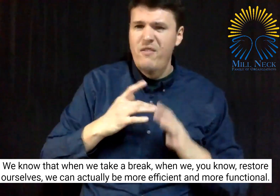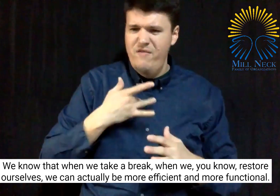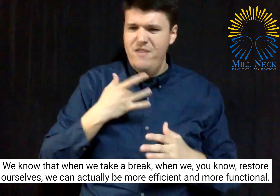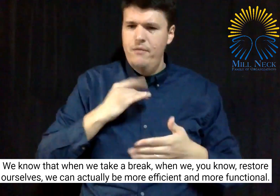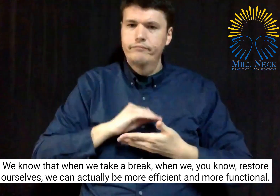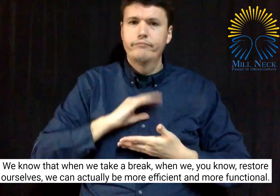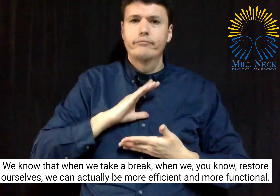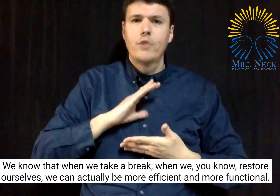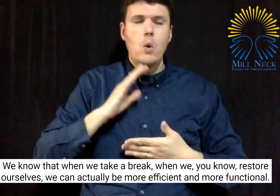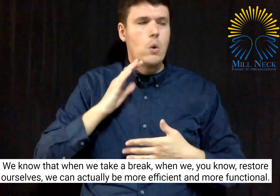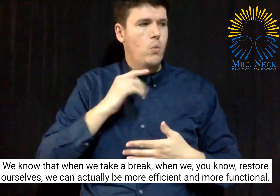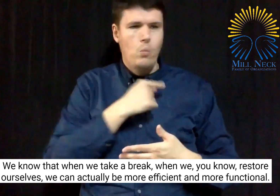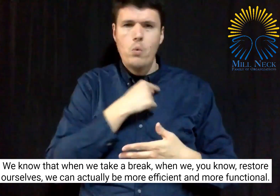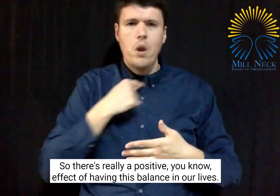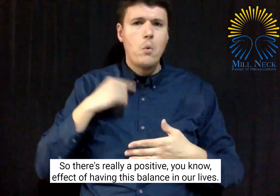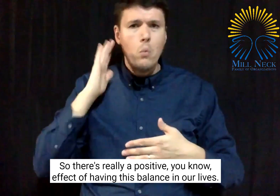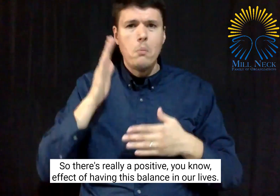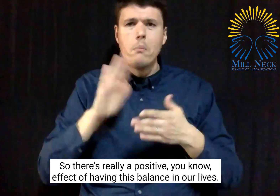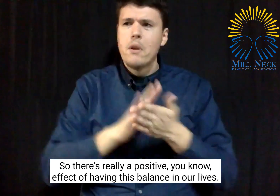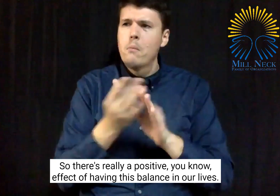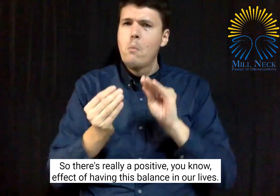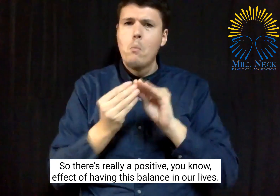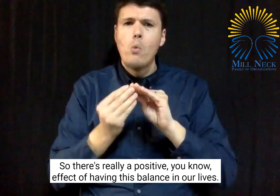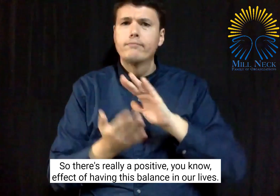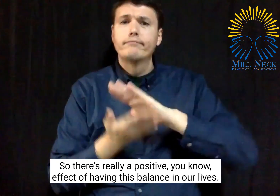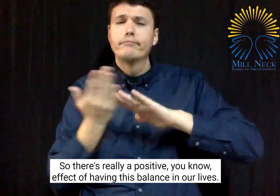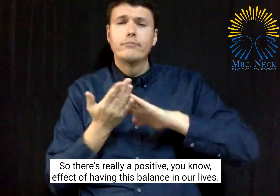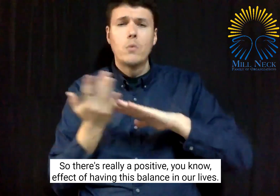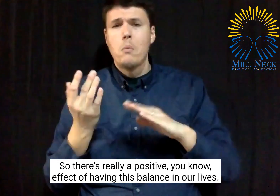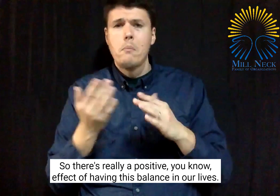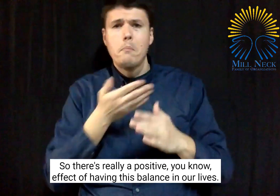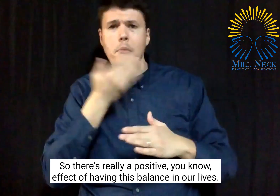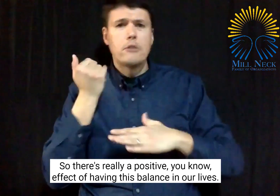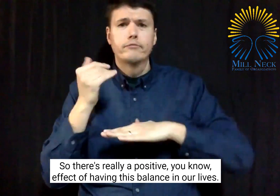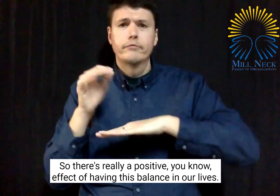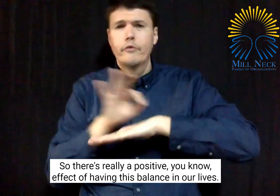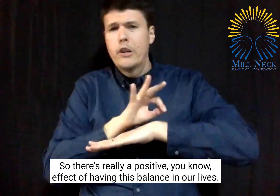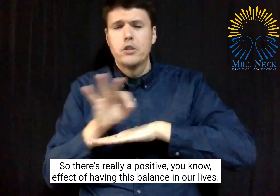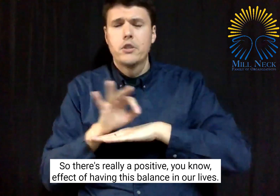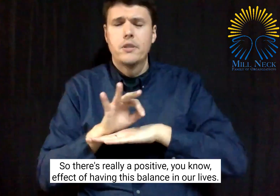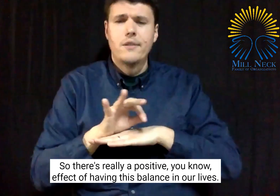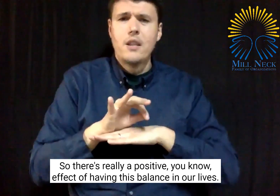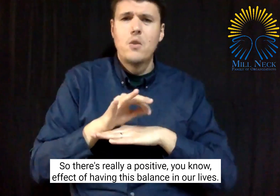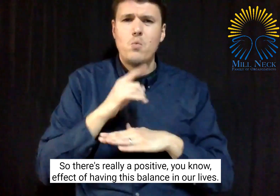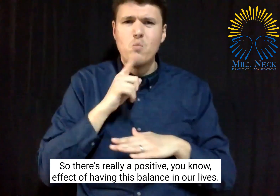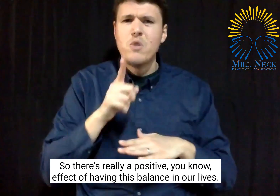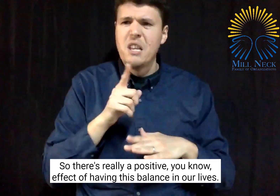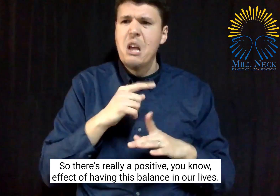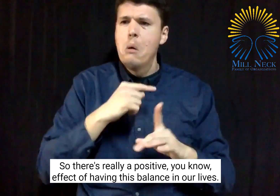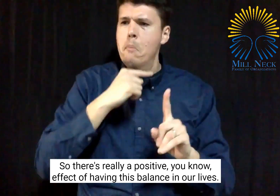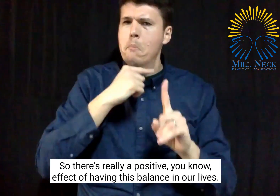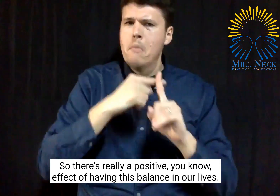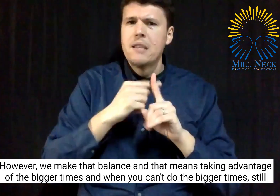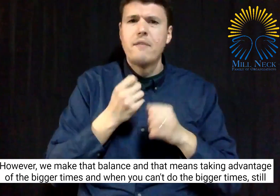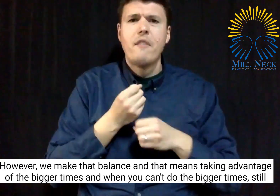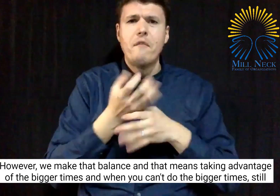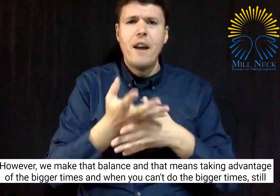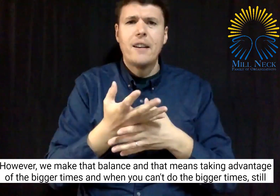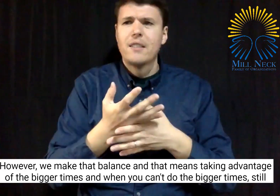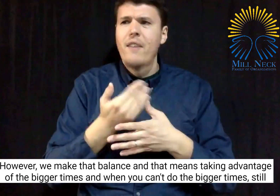be more efficient and more functional. So there's really a positive effect of having this balance in our lives, however we make that